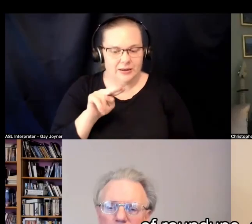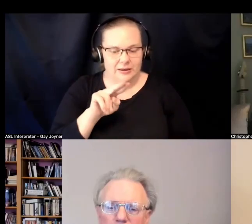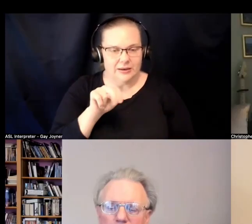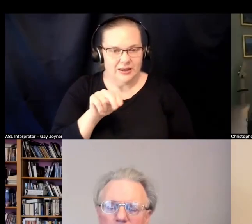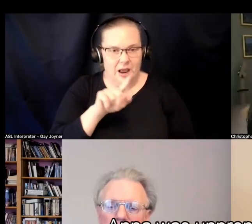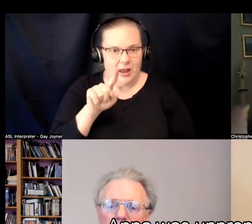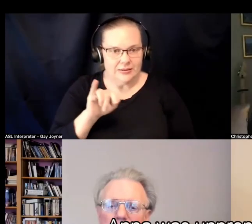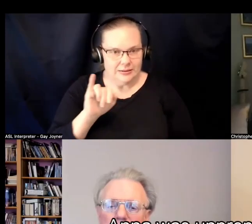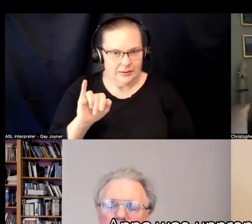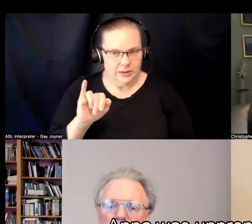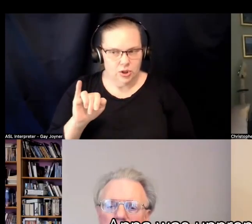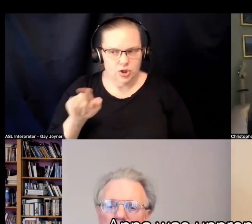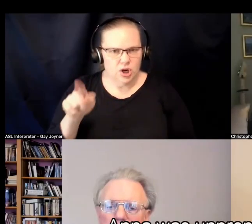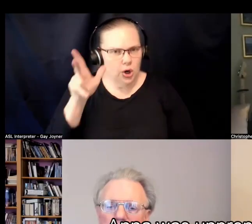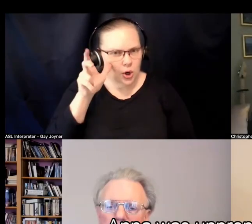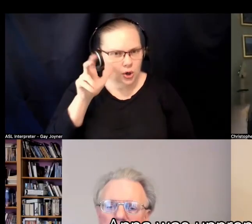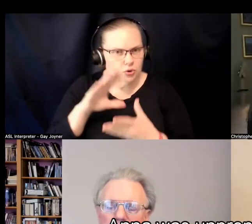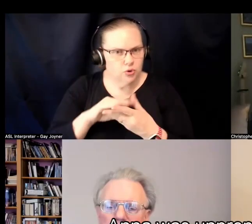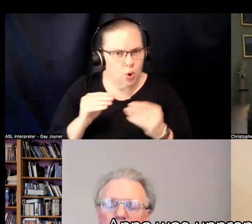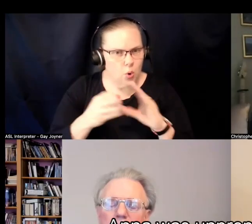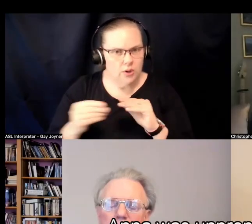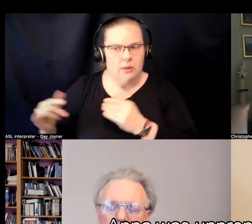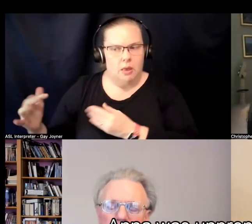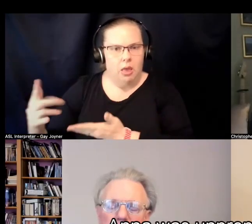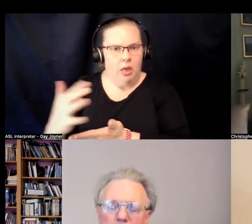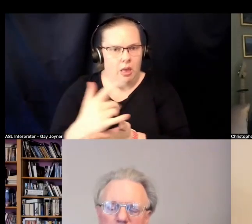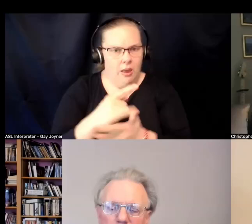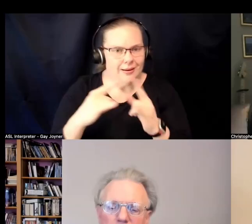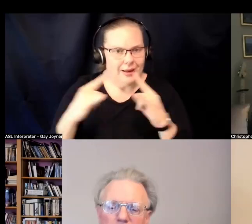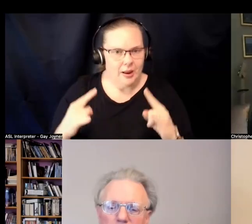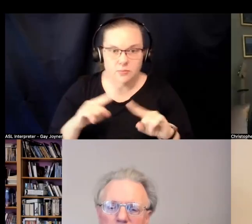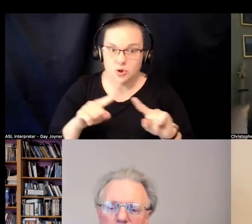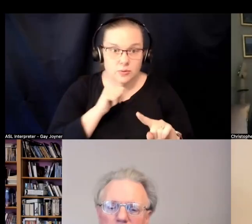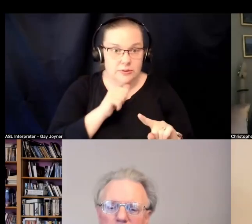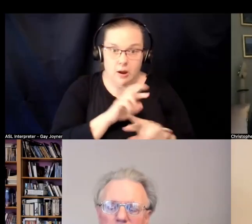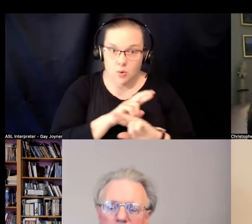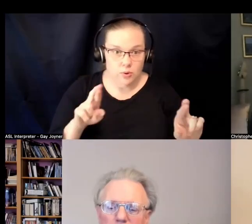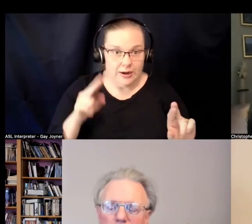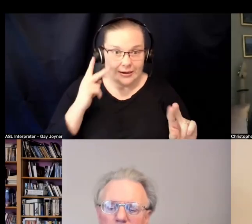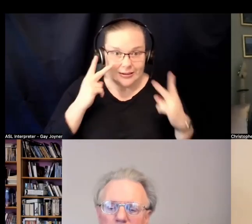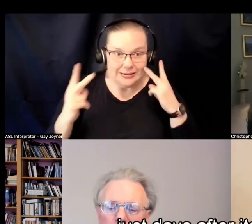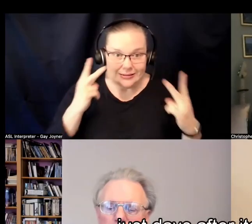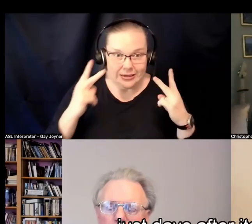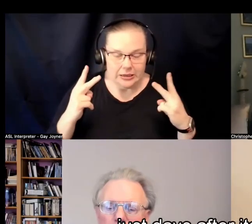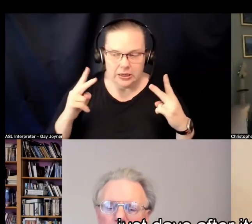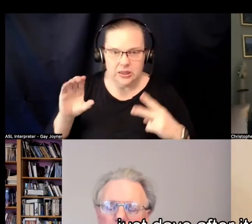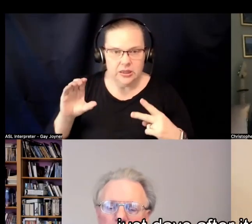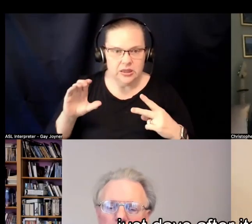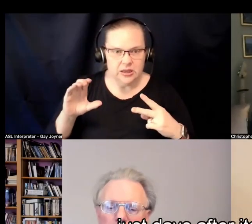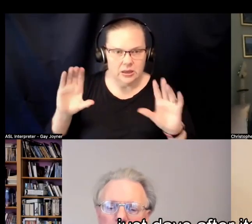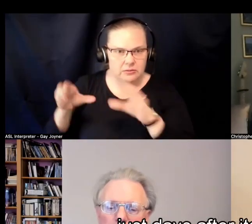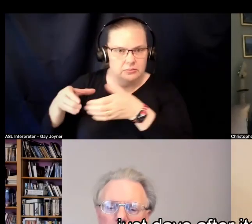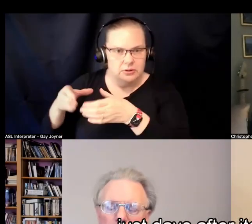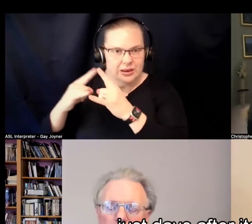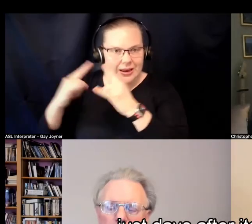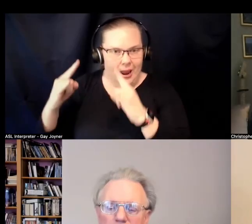and camps, Anna was unprepared for the tragic scenes she witnessed at the Nordhausen concentration camp just days after its